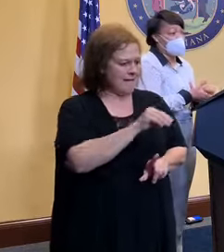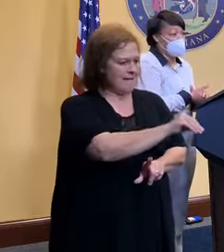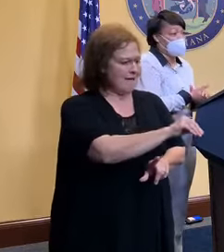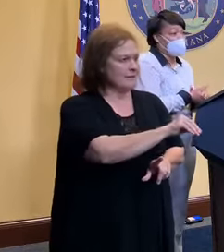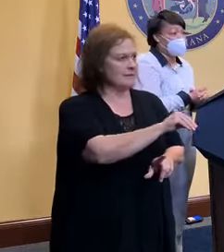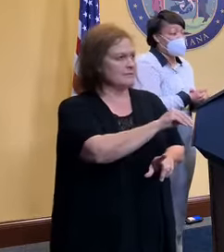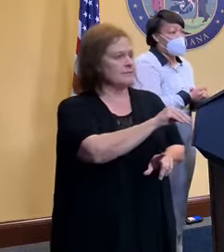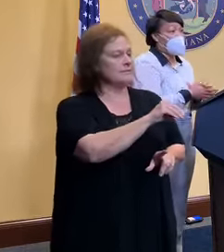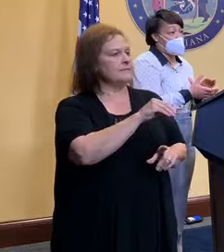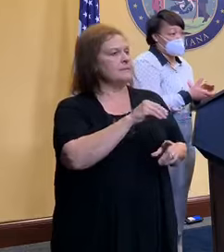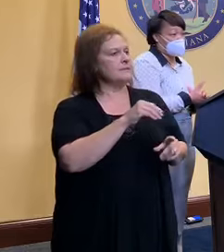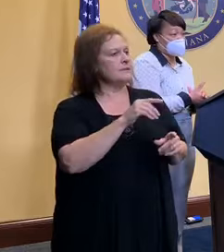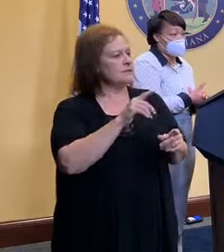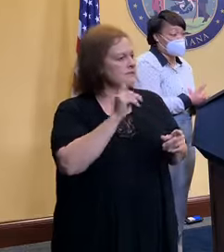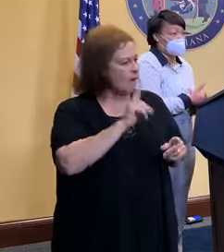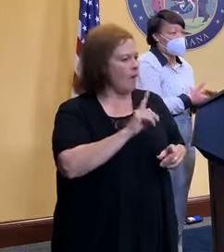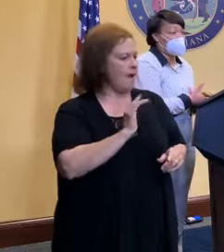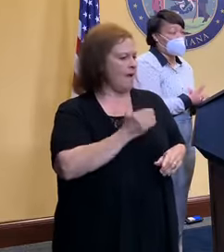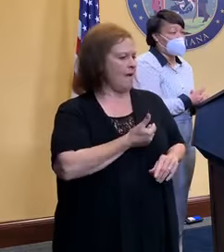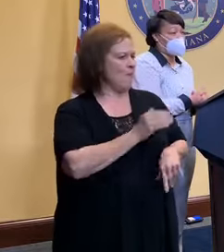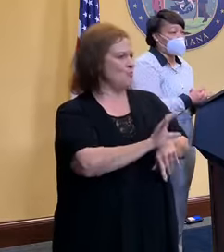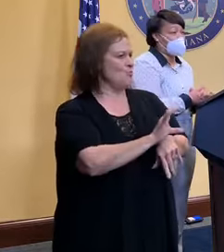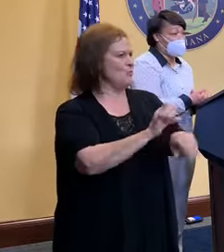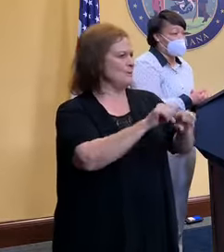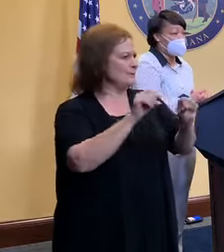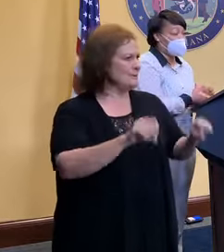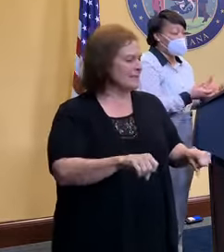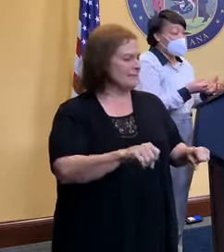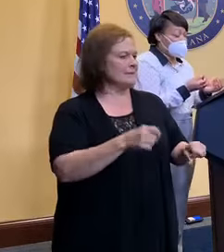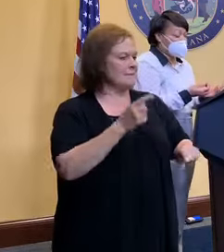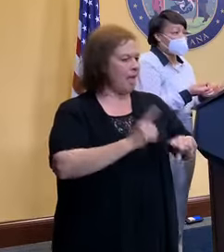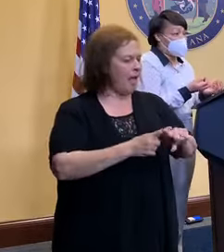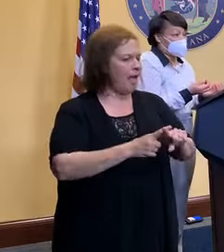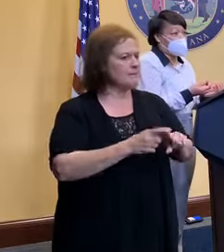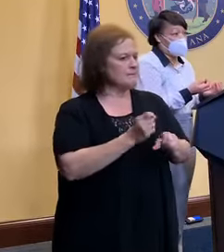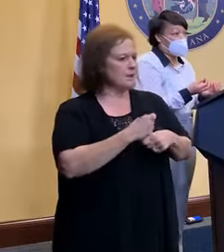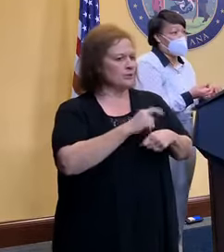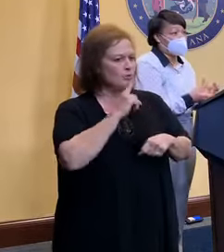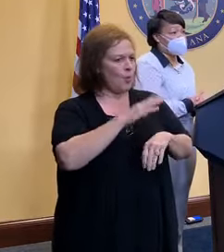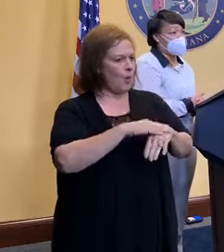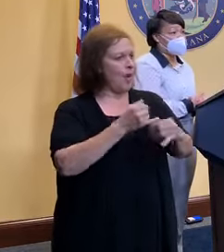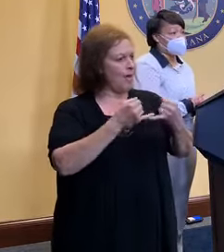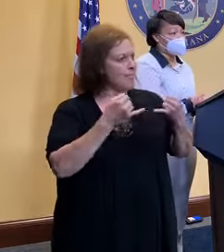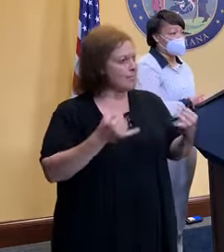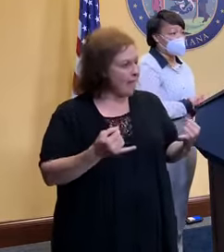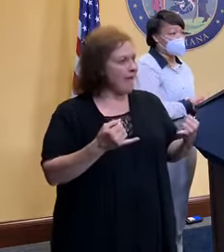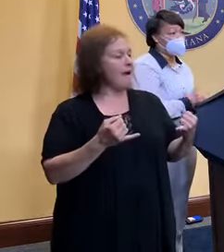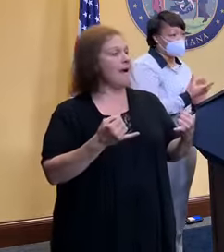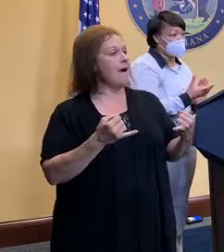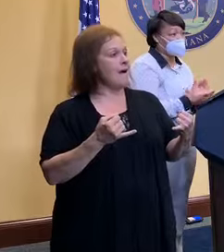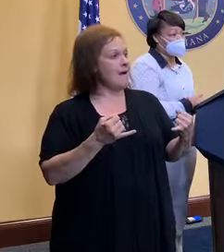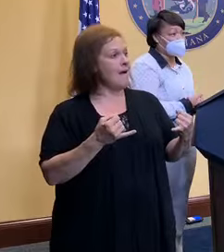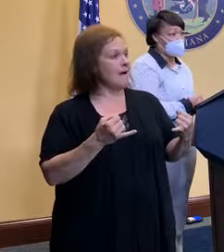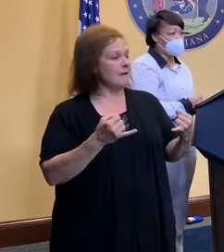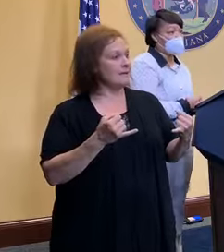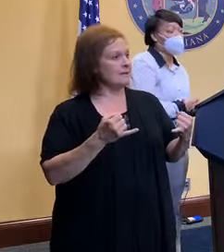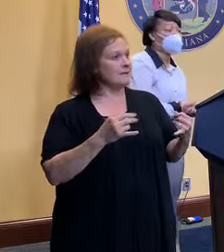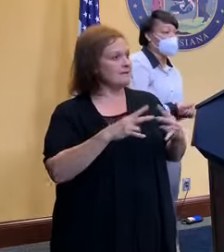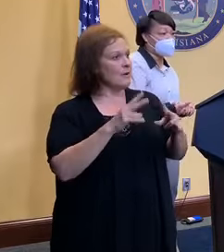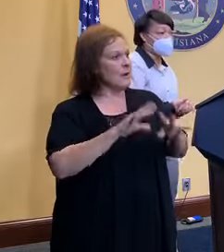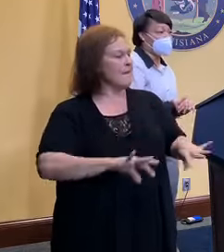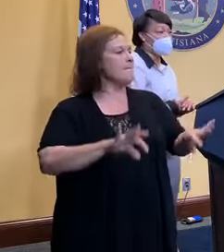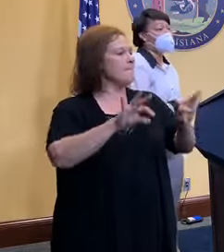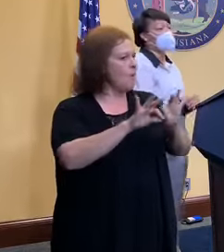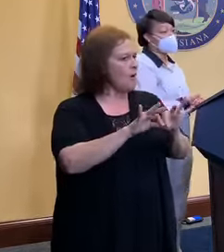towards maintaining our infrastructure, and our cyber is also a part of our infrastructure for the city to